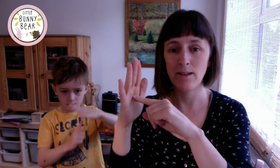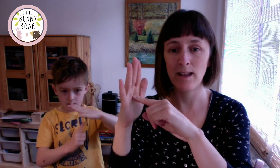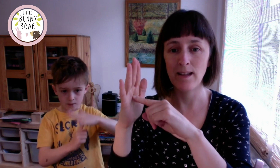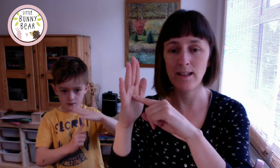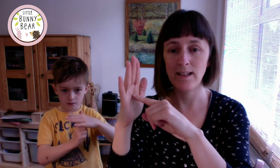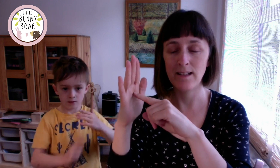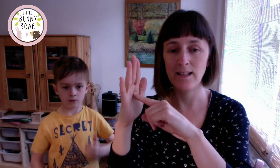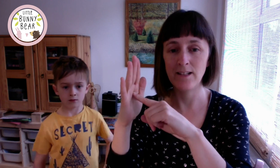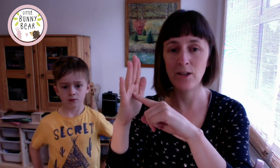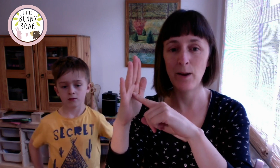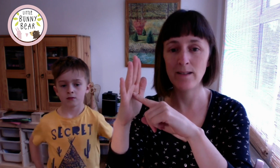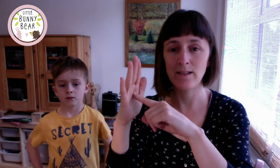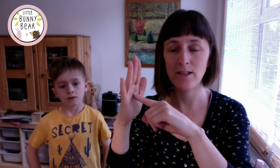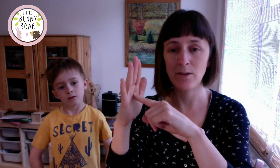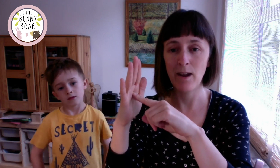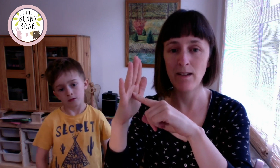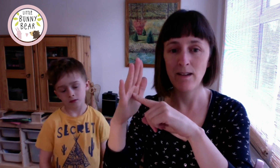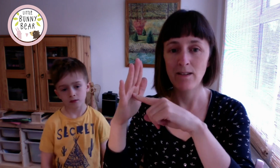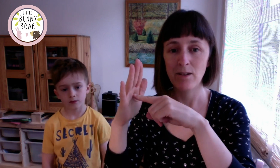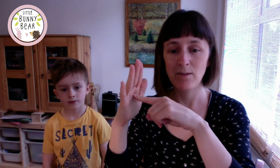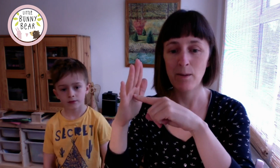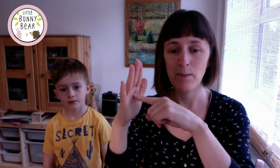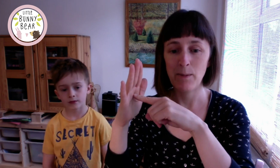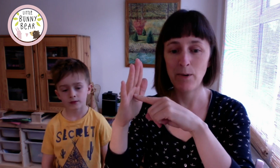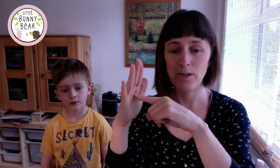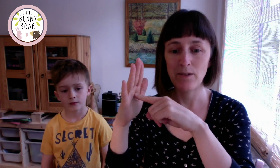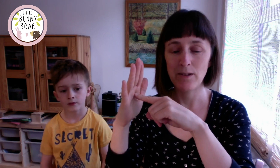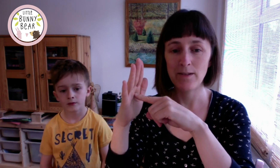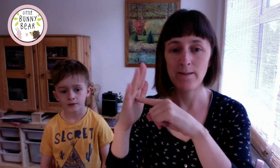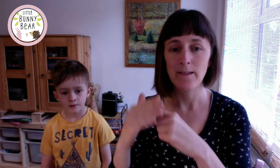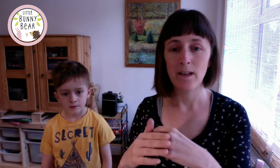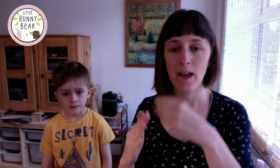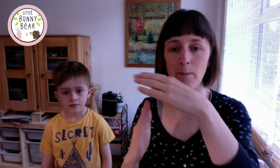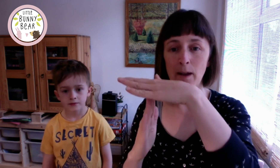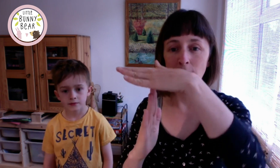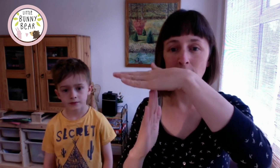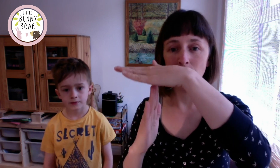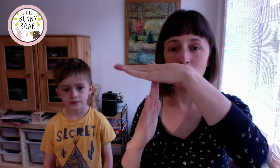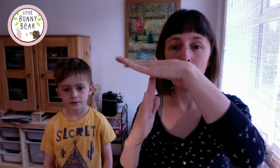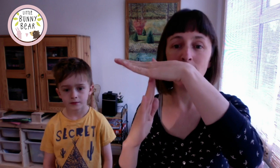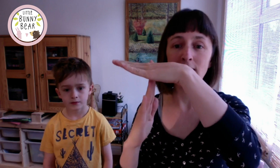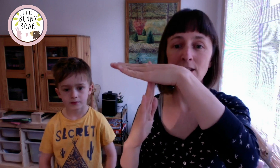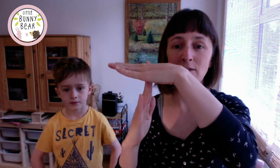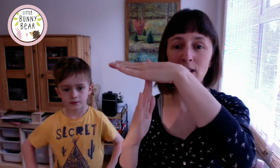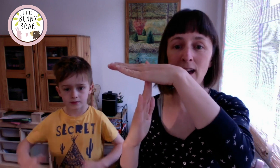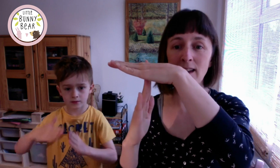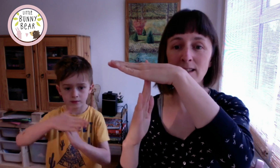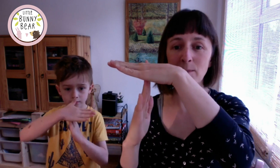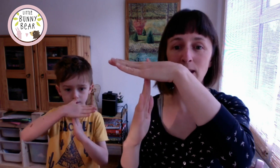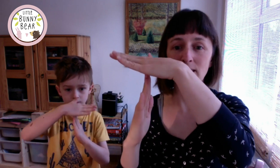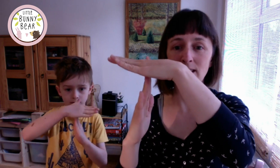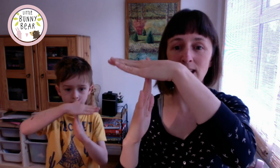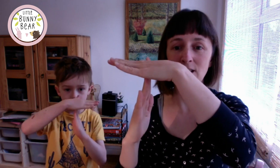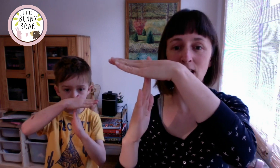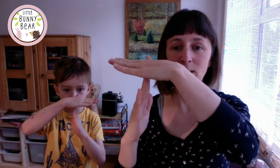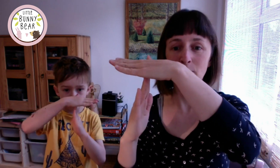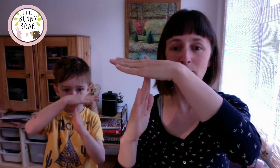that you need 2 hands to do it, so it's maybe a bit more difficult. And then another variation of that is you make the T shape